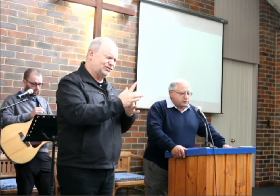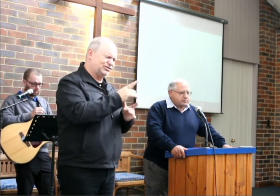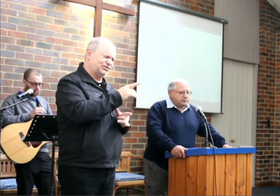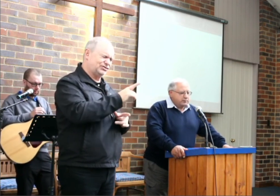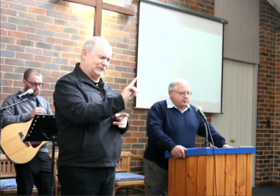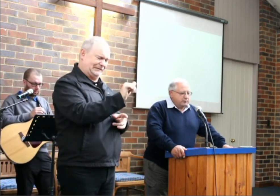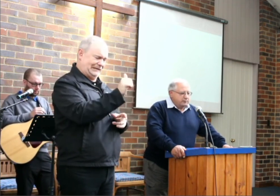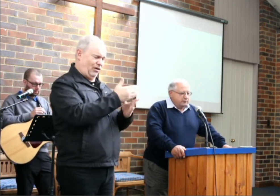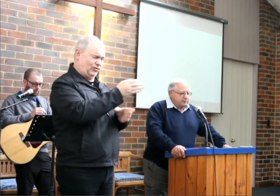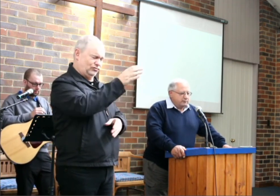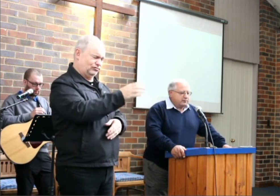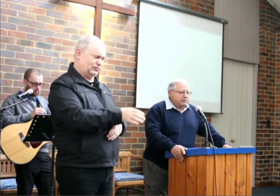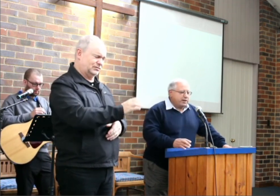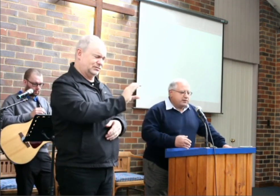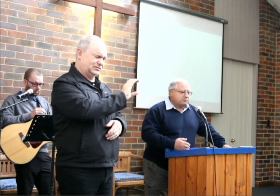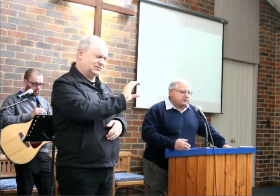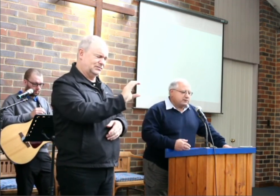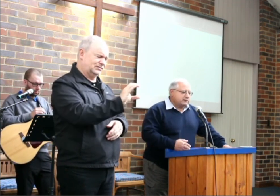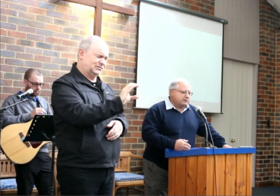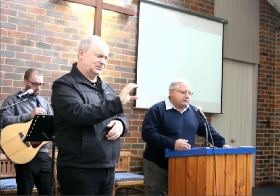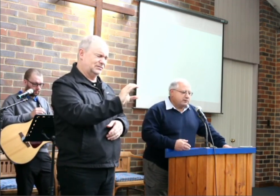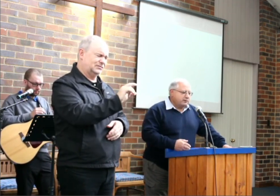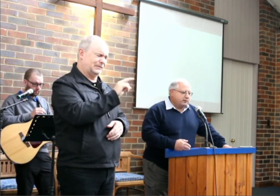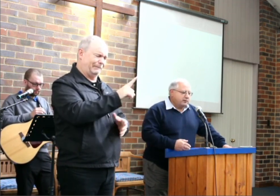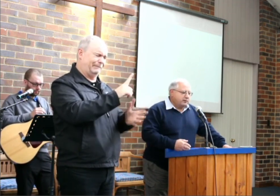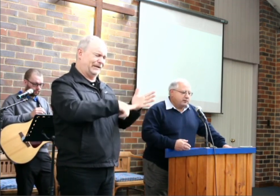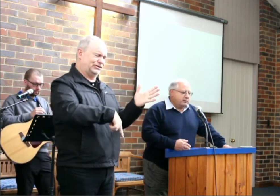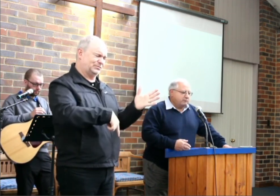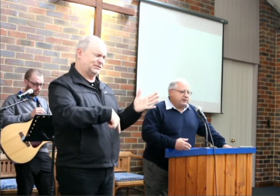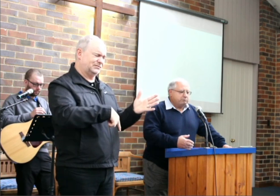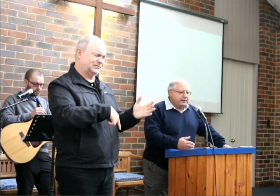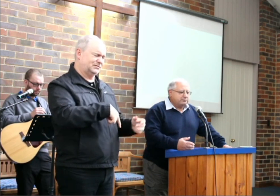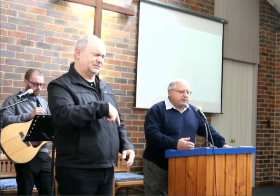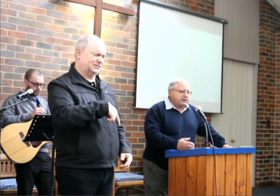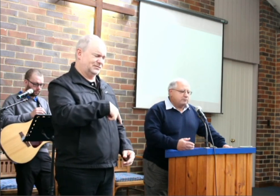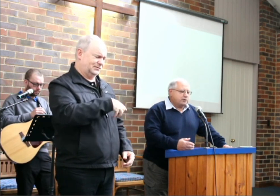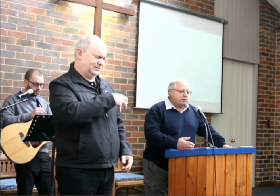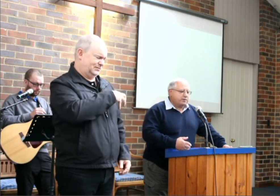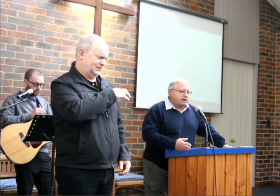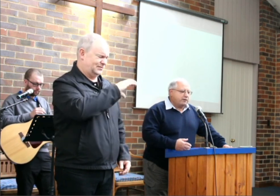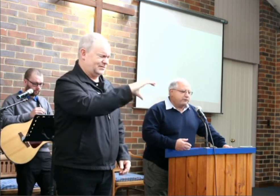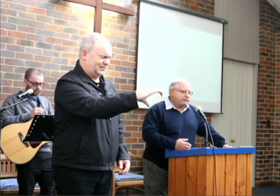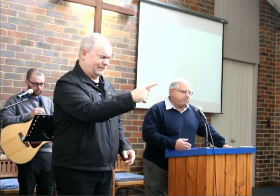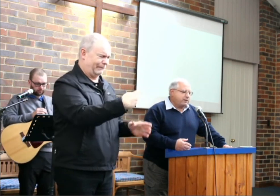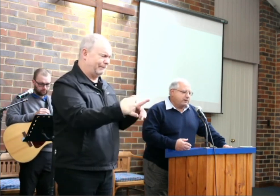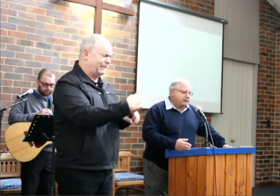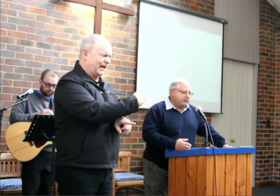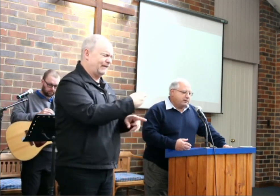cross, the punishment being paid by him on our behalf,